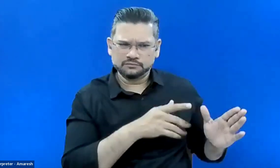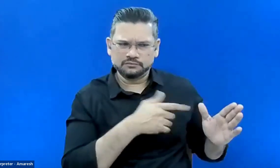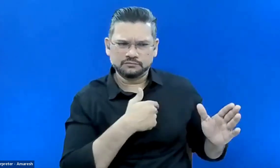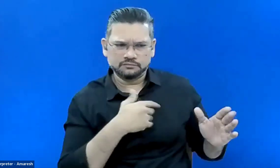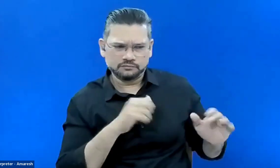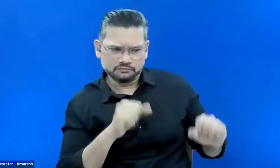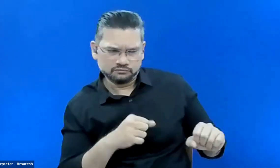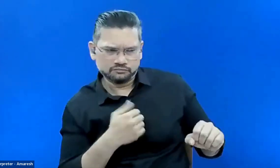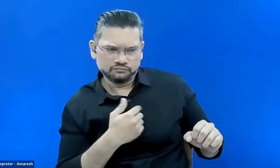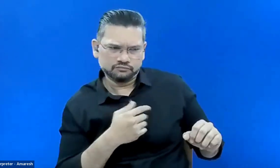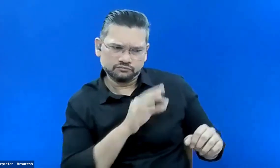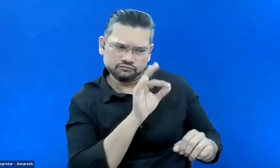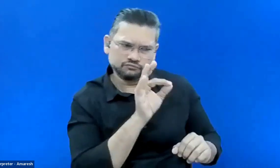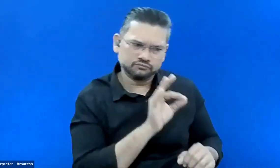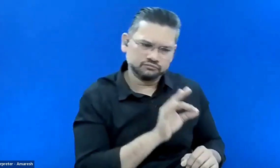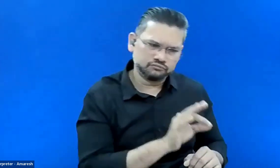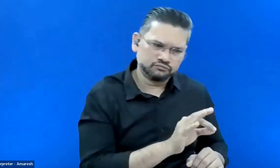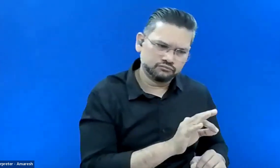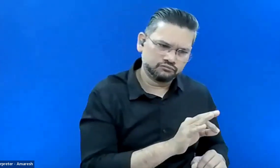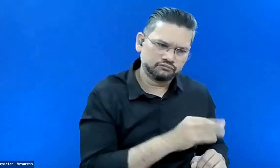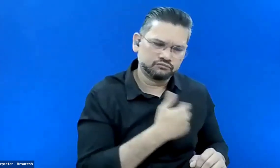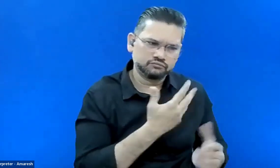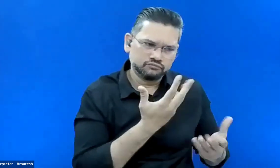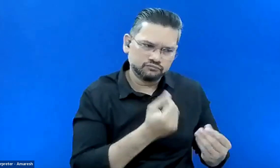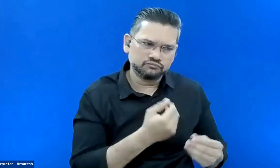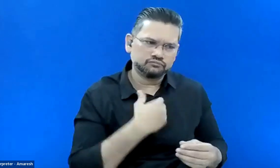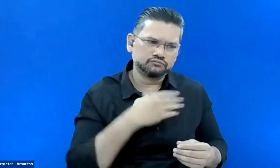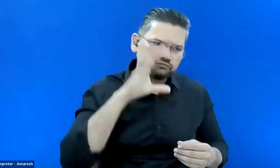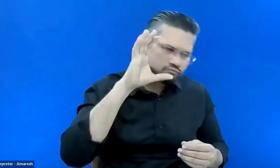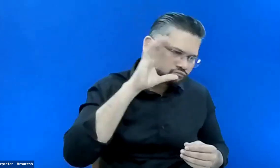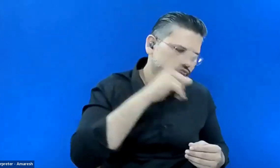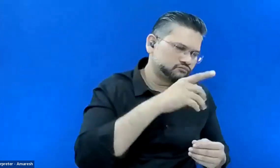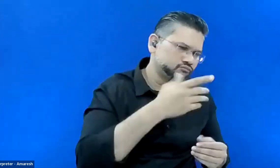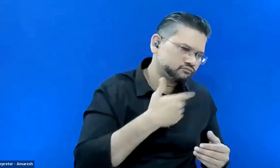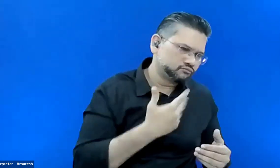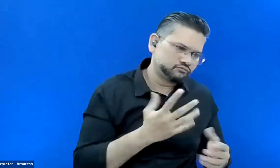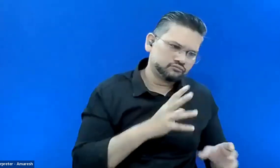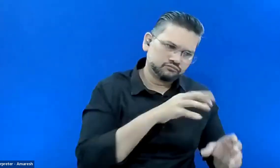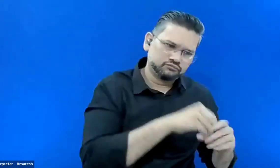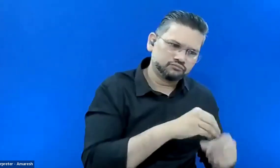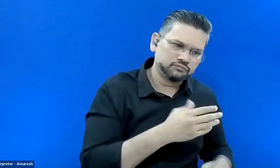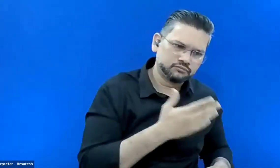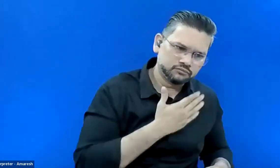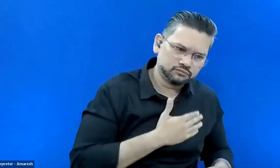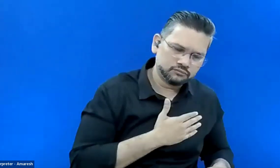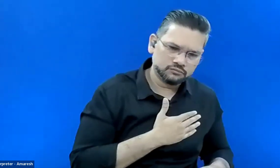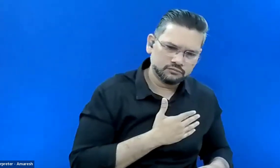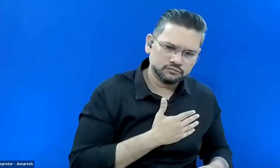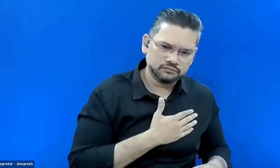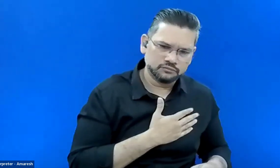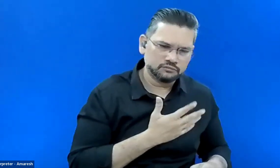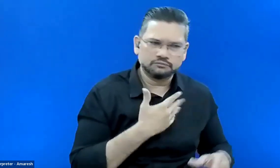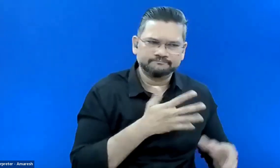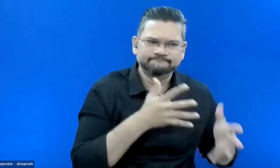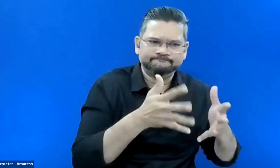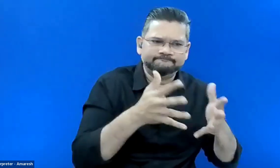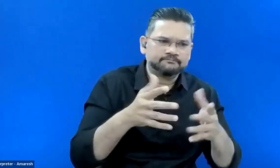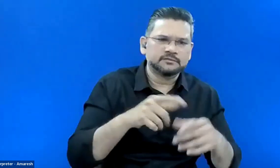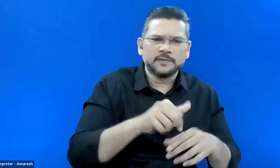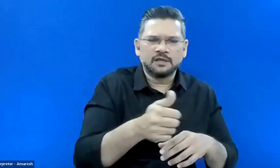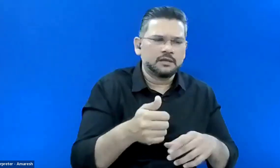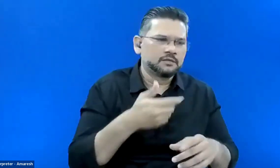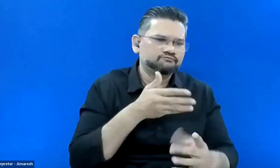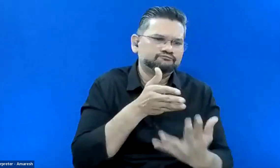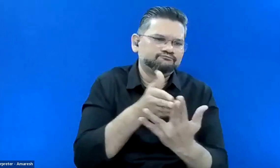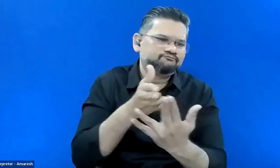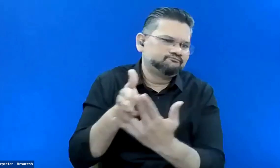that while listening to your lesson?" But I promise that I will not disturb the others. As an example,